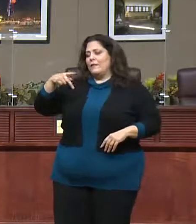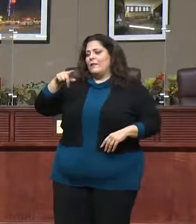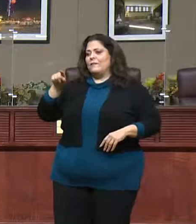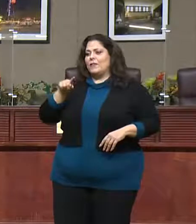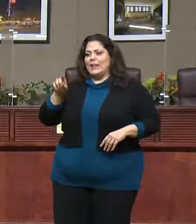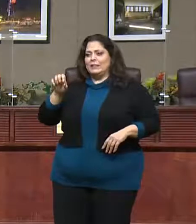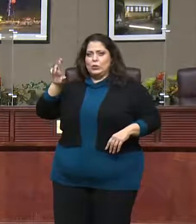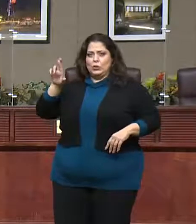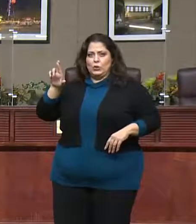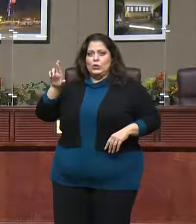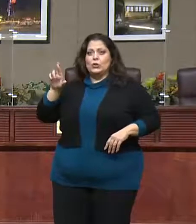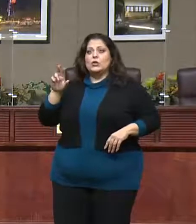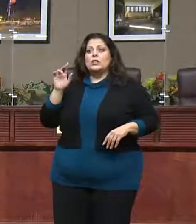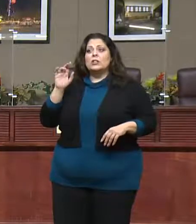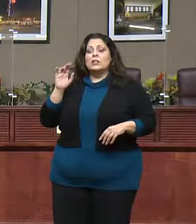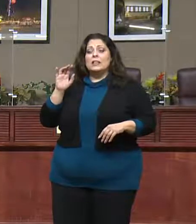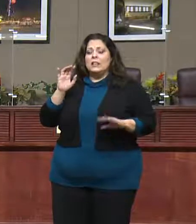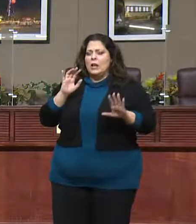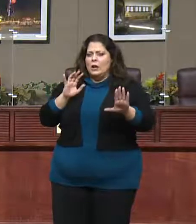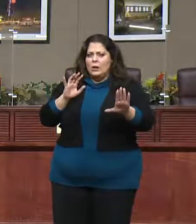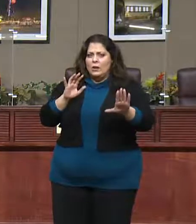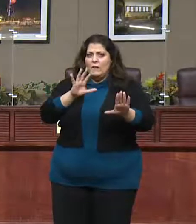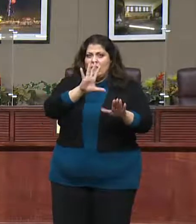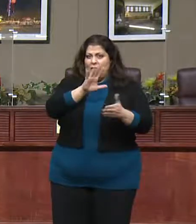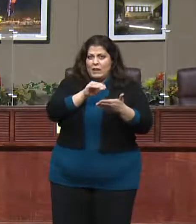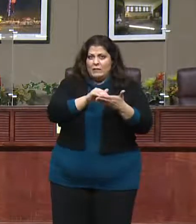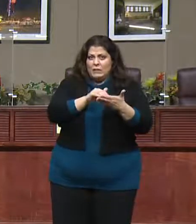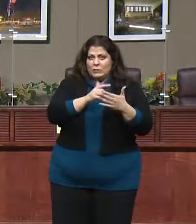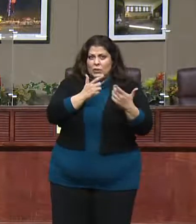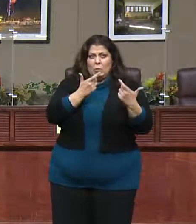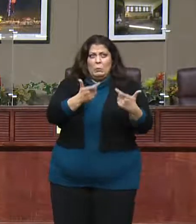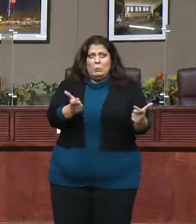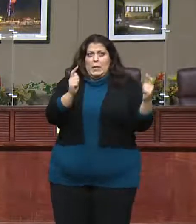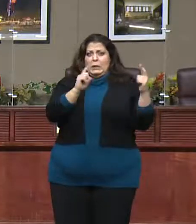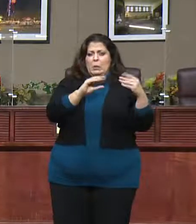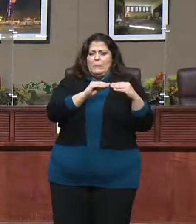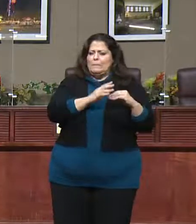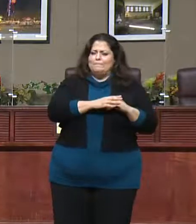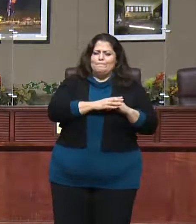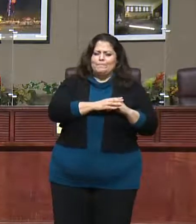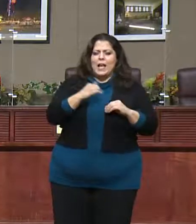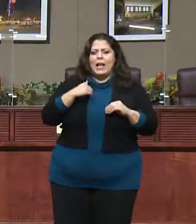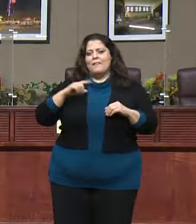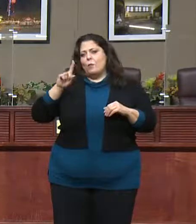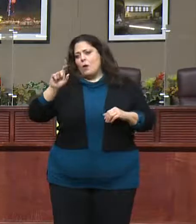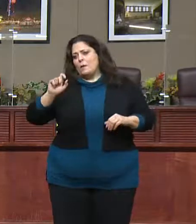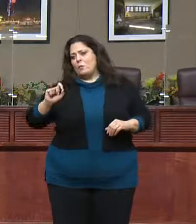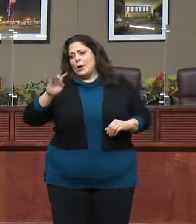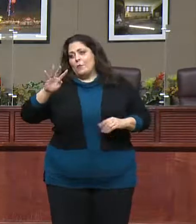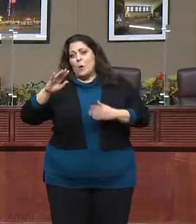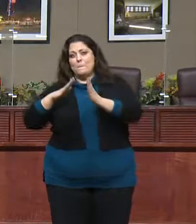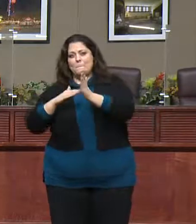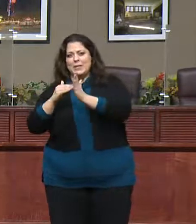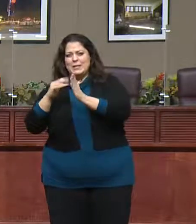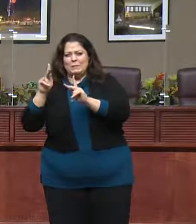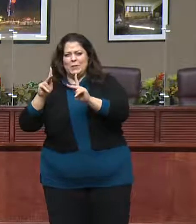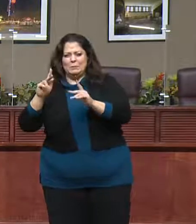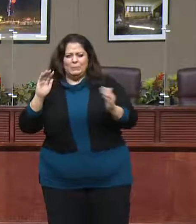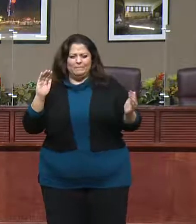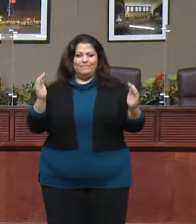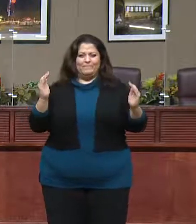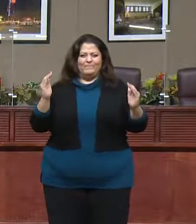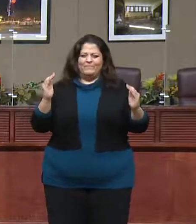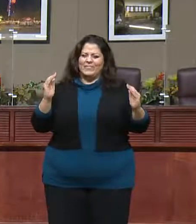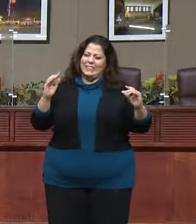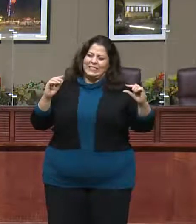up, 5,000 is not a significant number when you have 1.4 million people. But just to give you an idea,